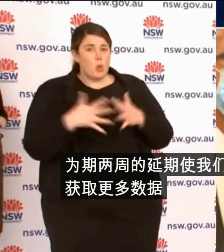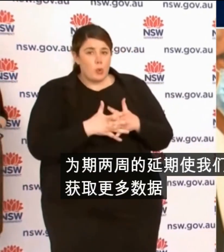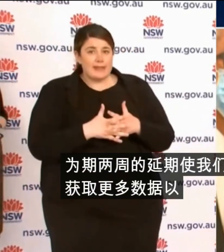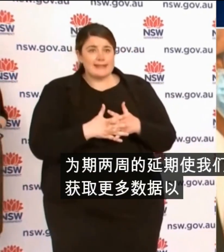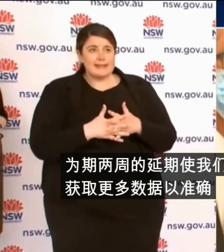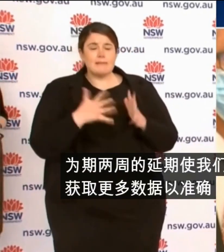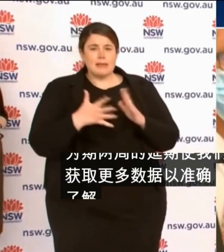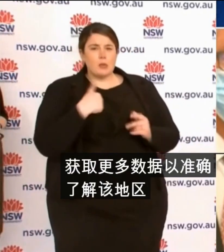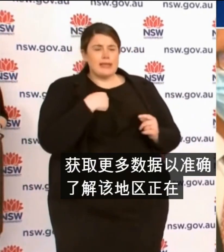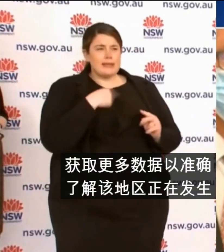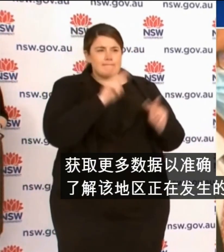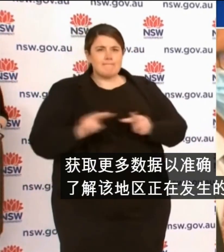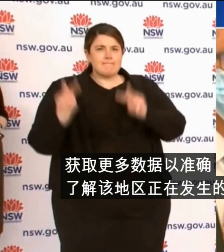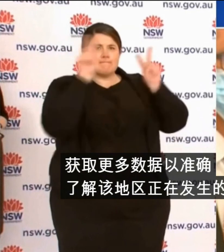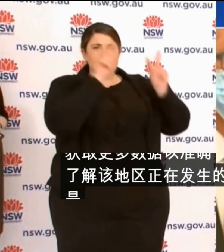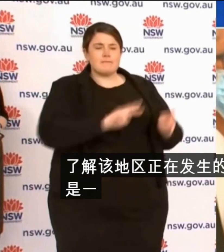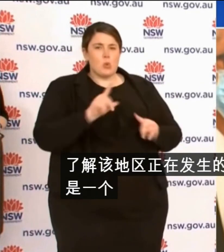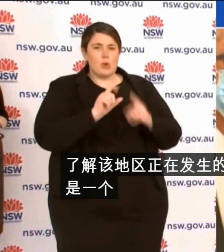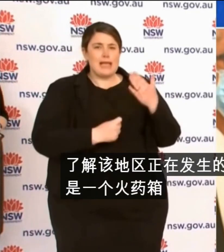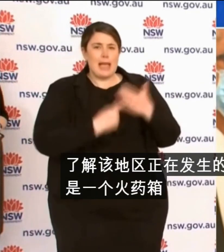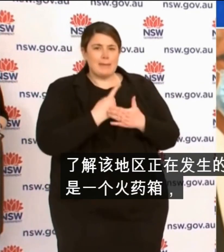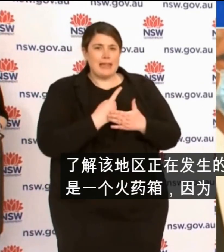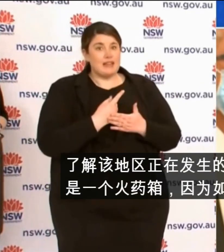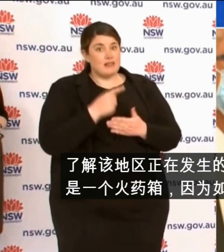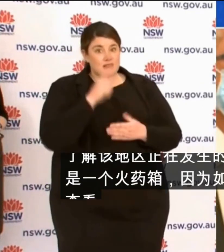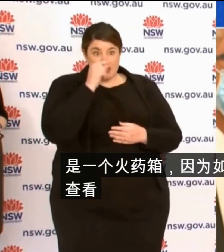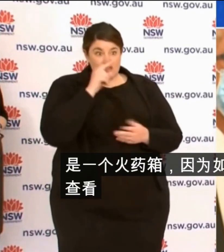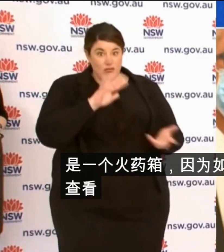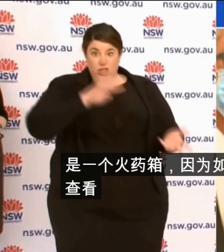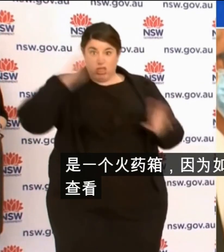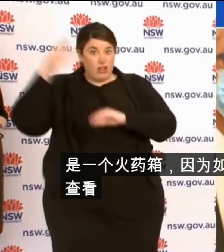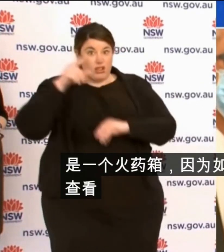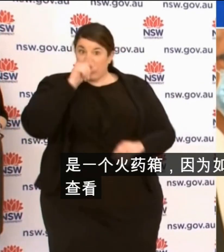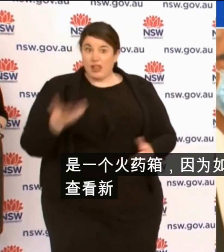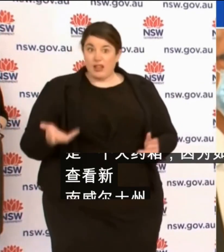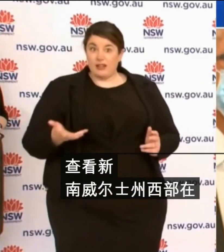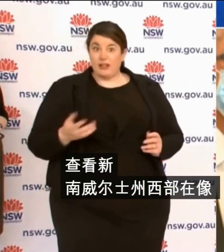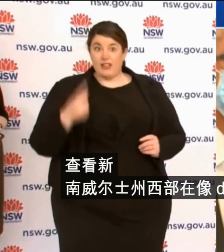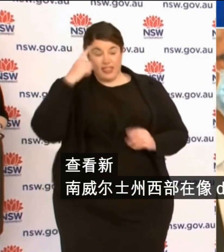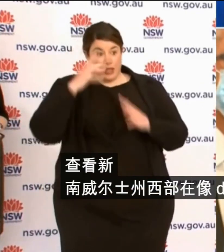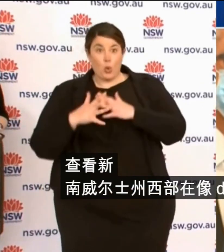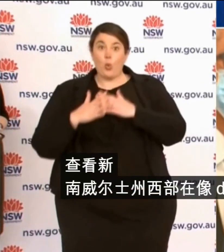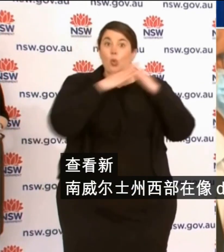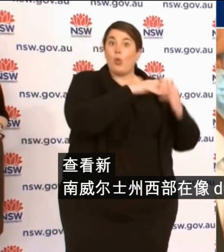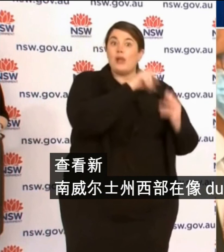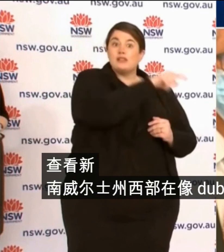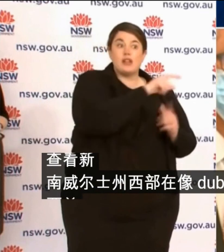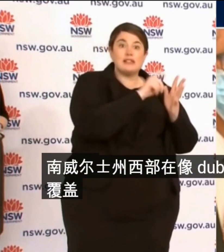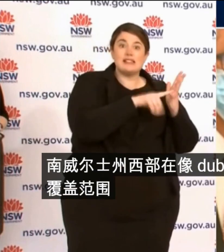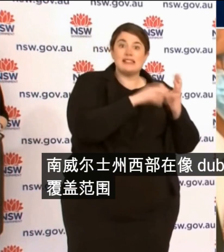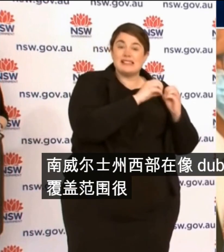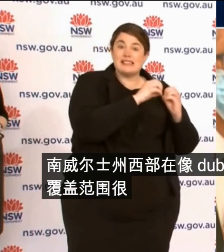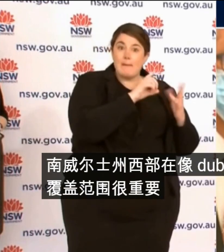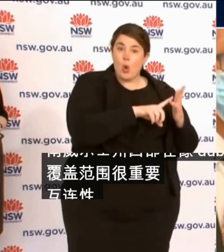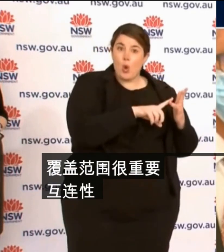data, to understand exactly what's occurring in the regions, and it is a tinderbox, because if you have a look at what's happening in Western New South Wales in places like Dubbo, the